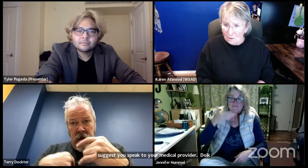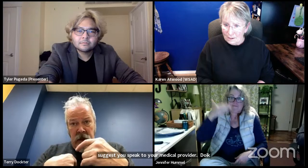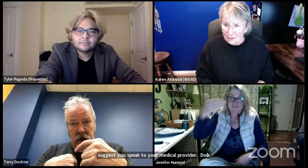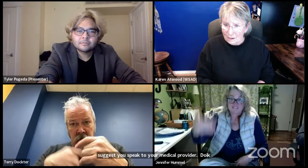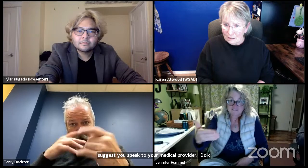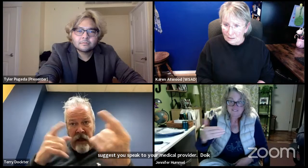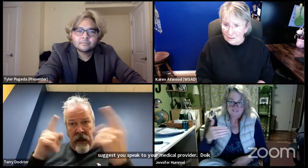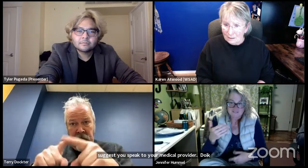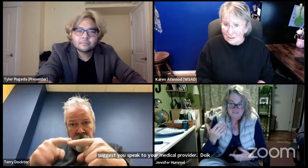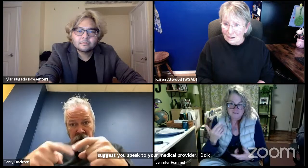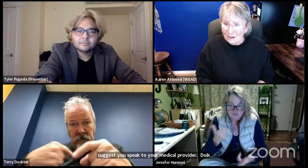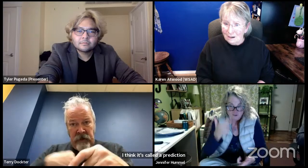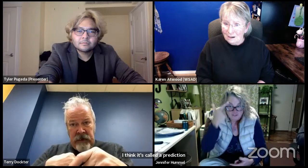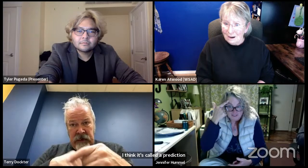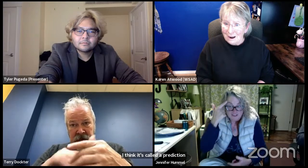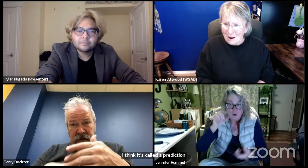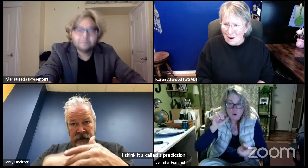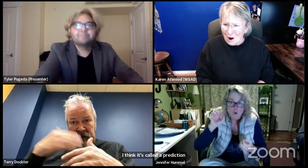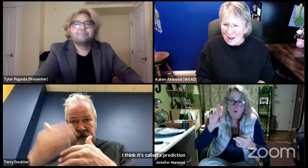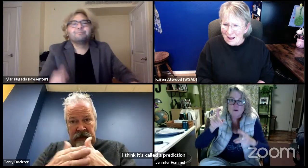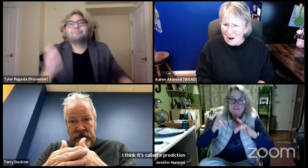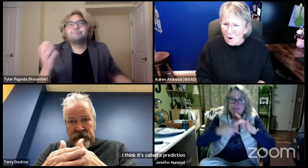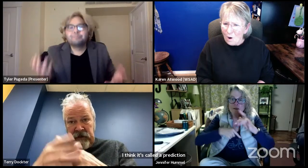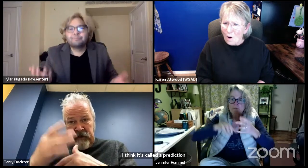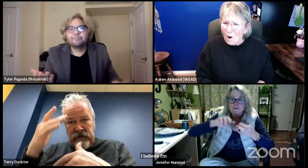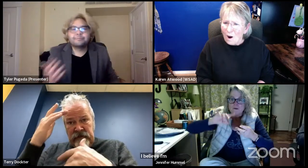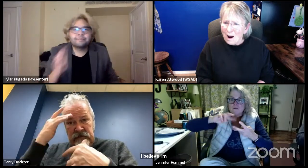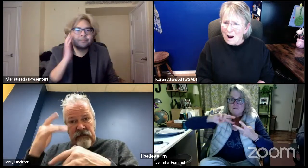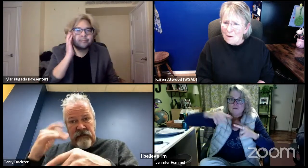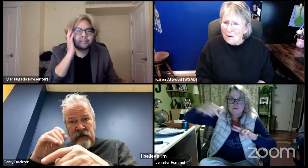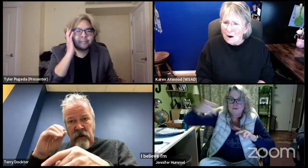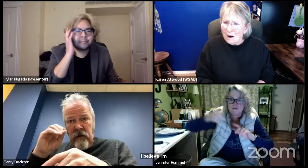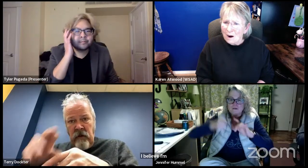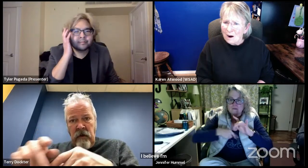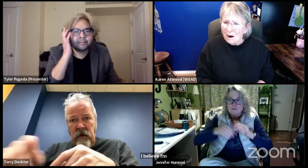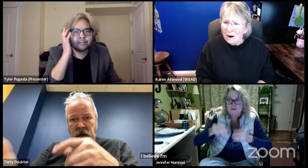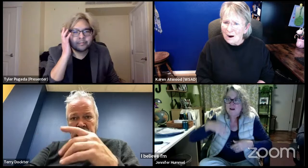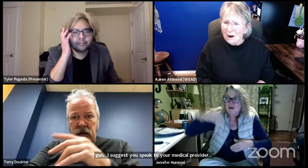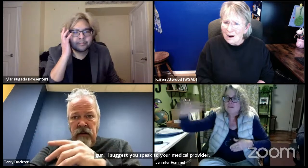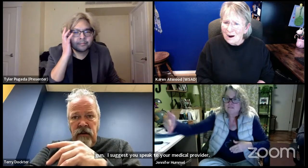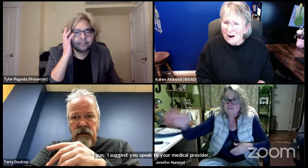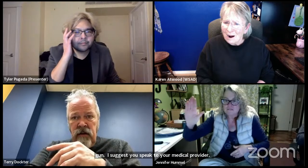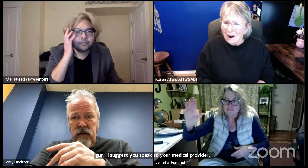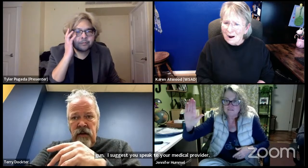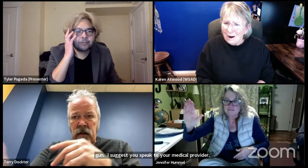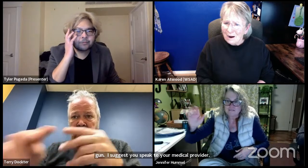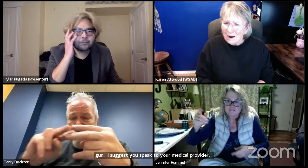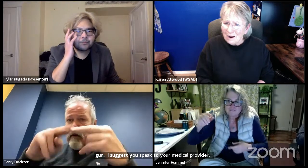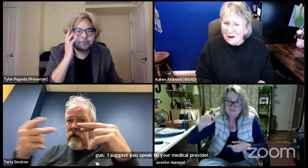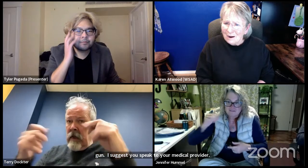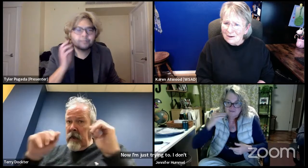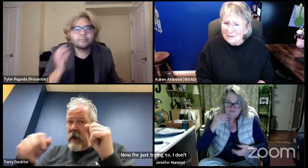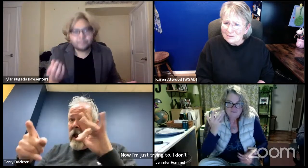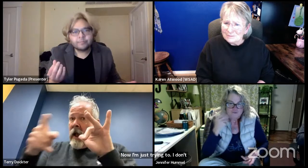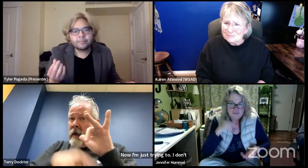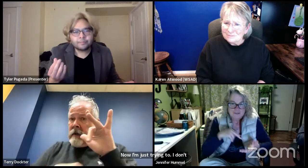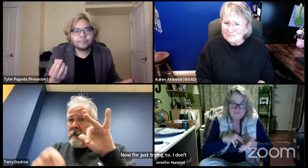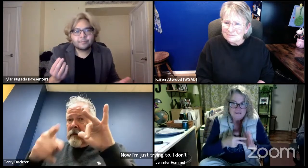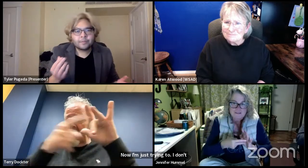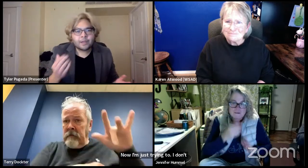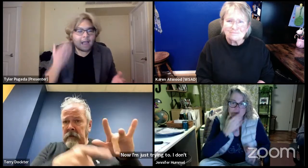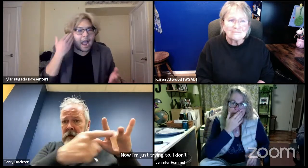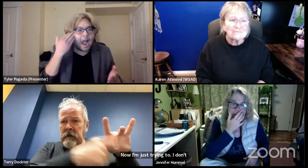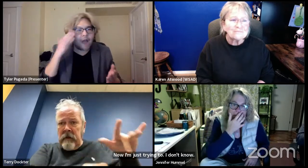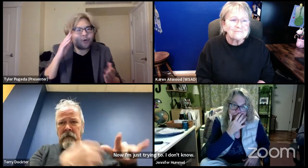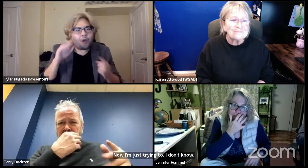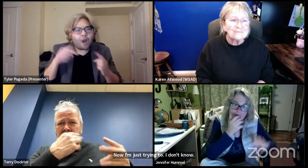diseases. So what's going to happen to me? Do you have any suspicions? Or do you think maybe